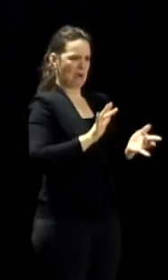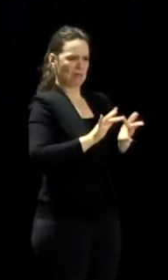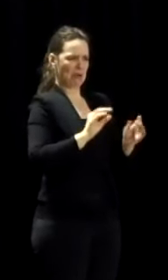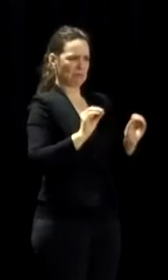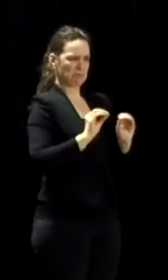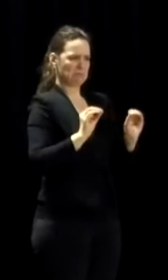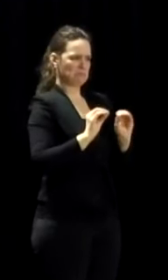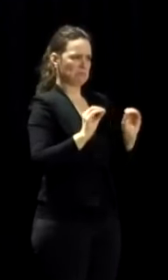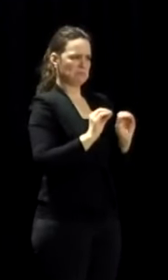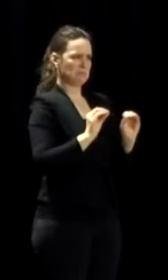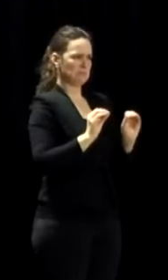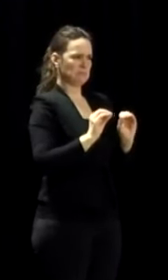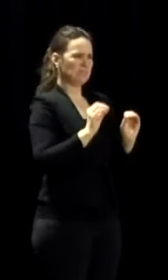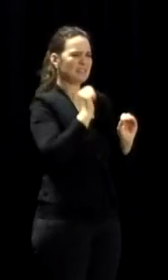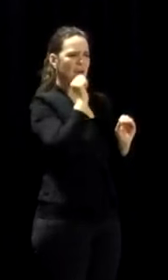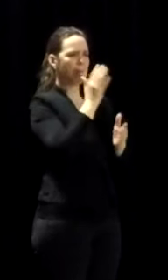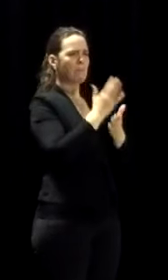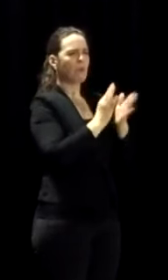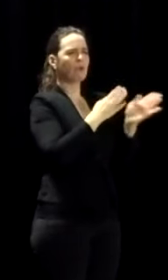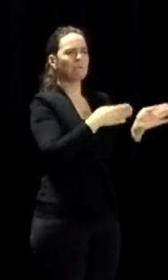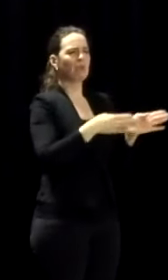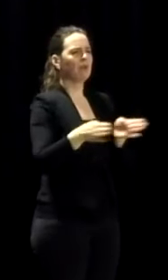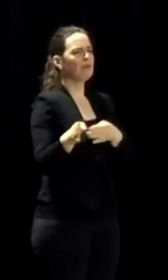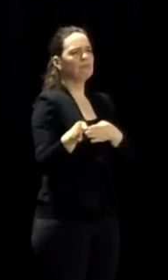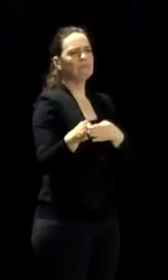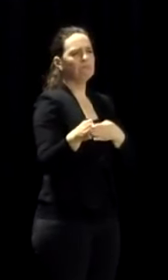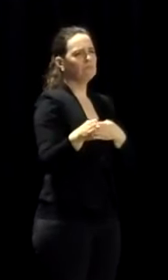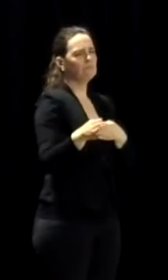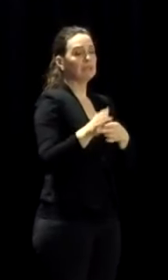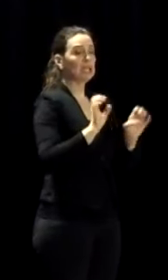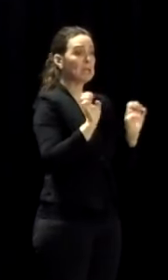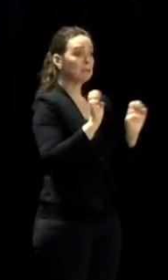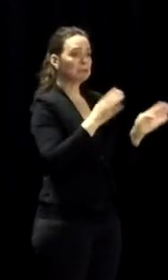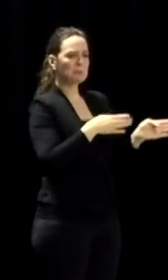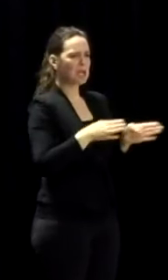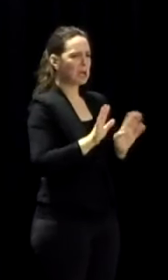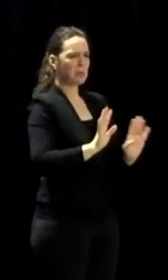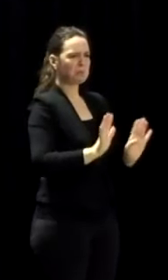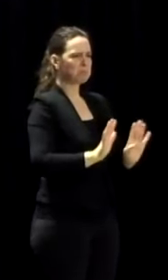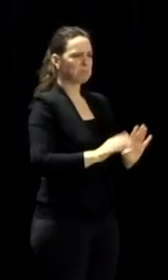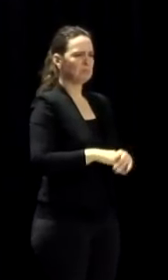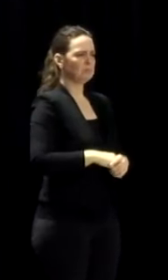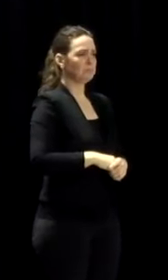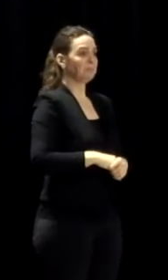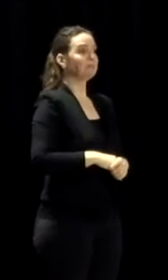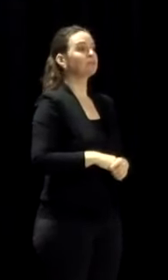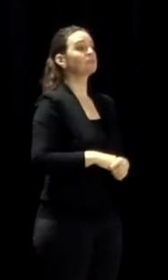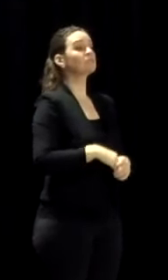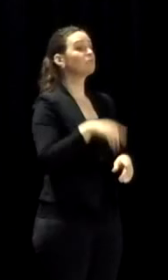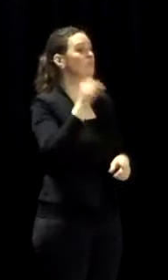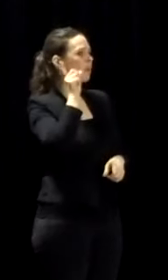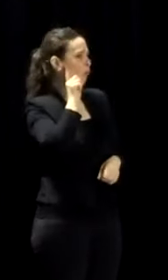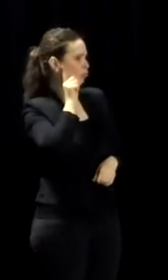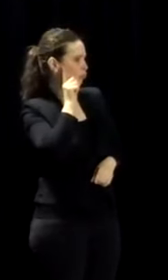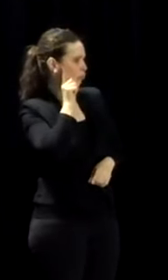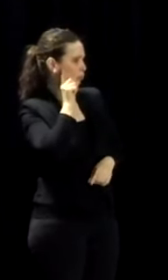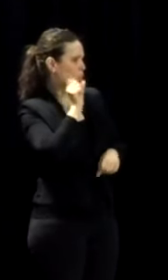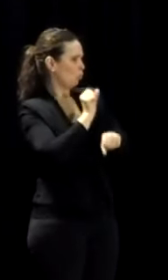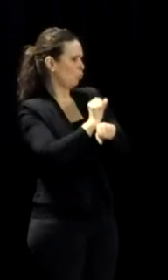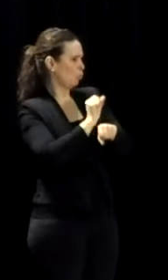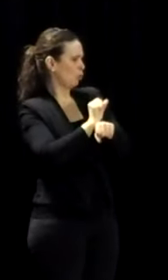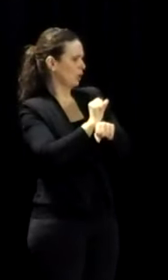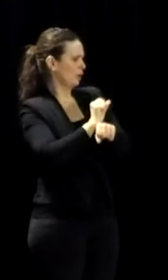planning. My understanding is the National Guard may be working with the 174th related to warehousing supply